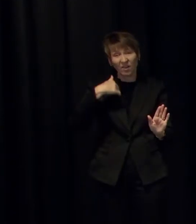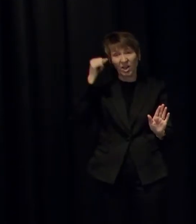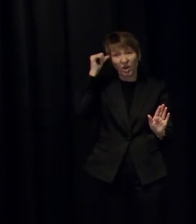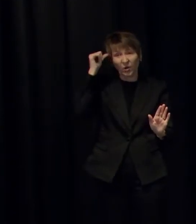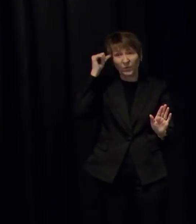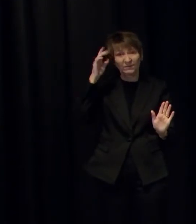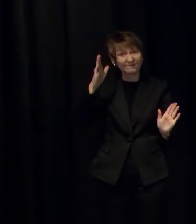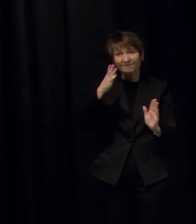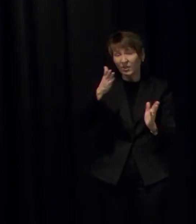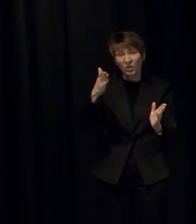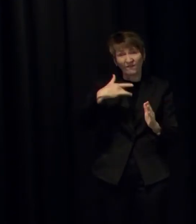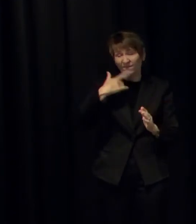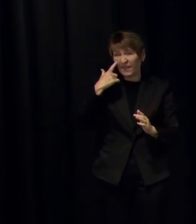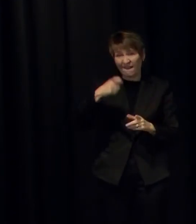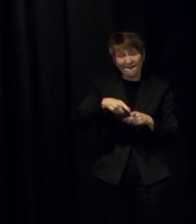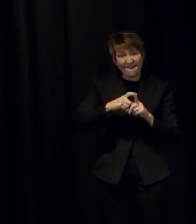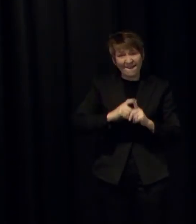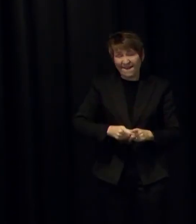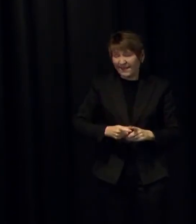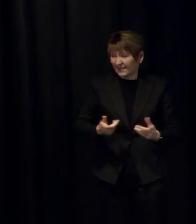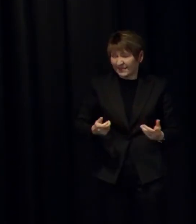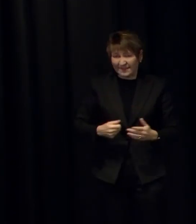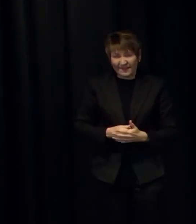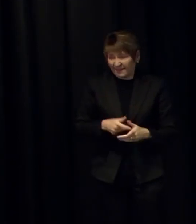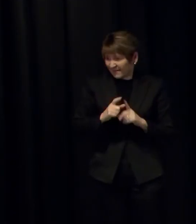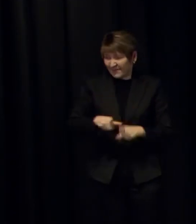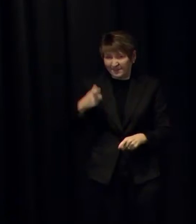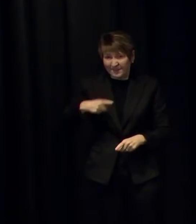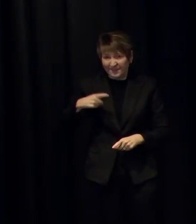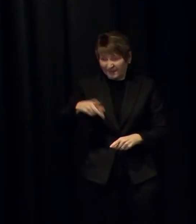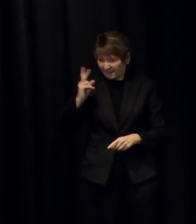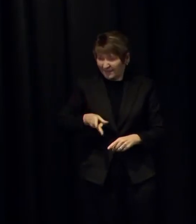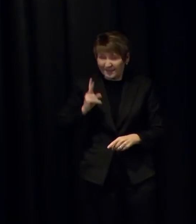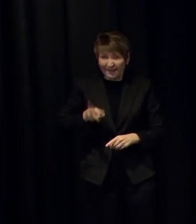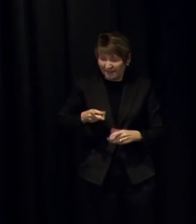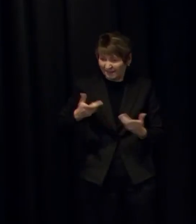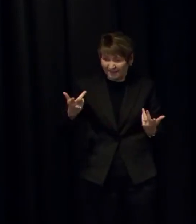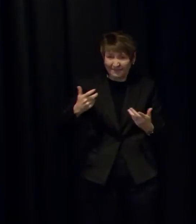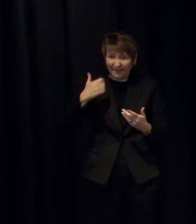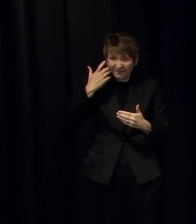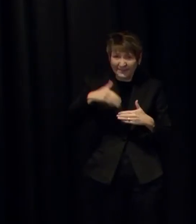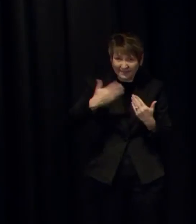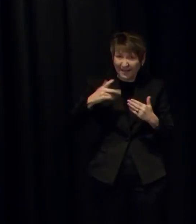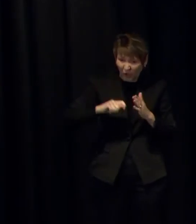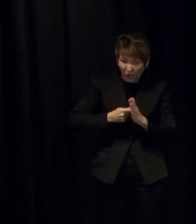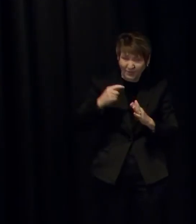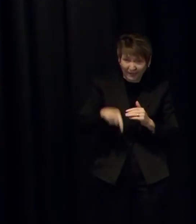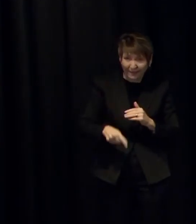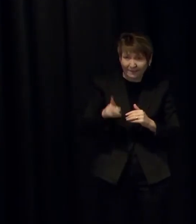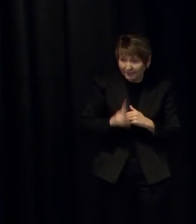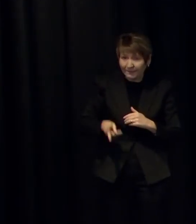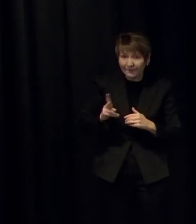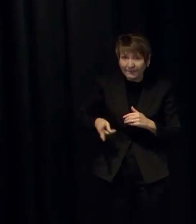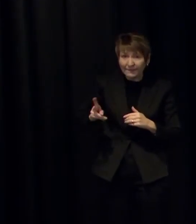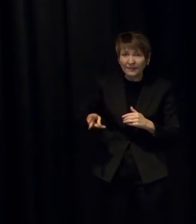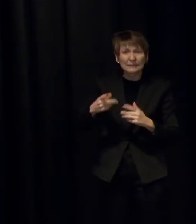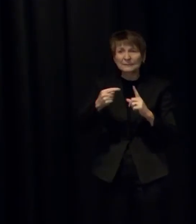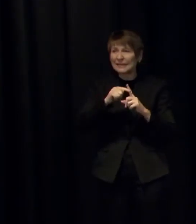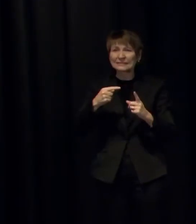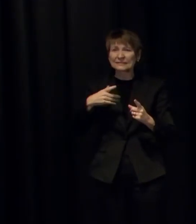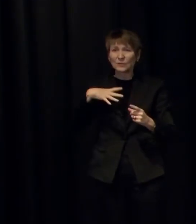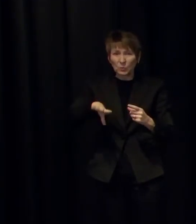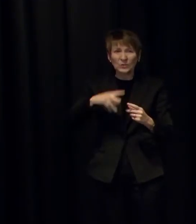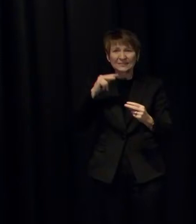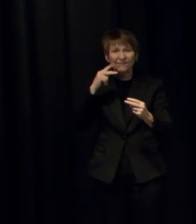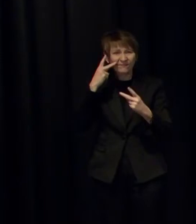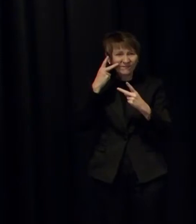all struggled against some of those really difficult restrictions, especially seeing other family members. So I think that's